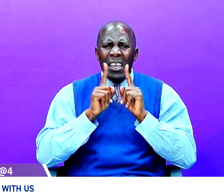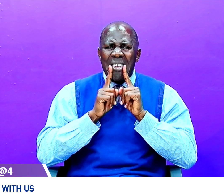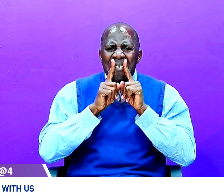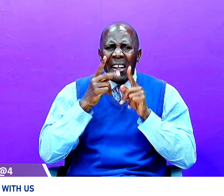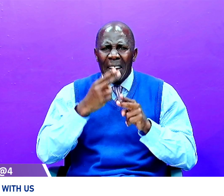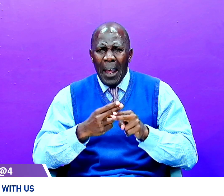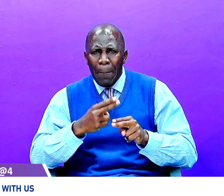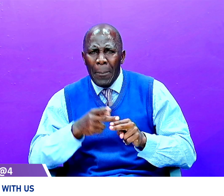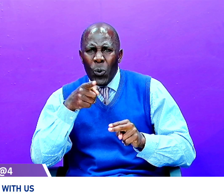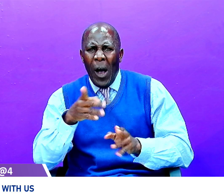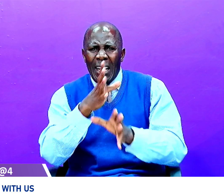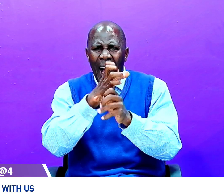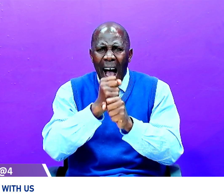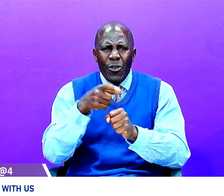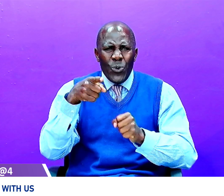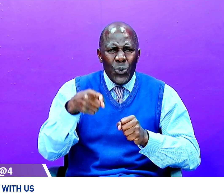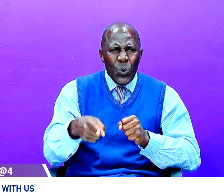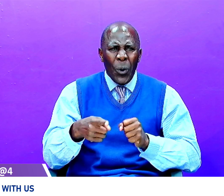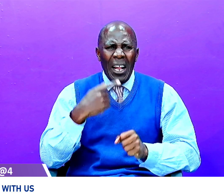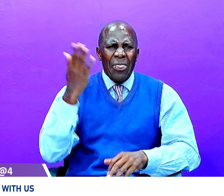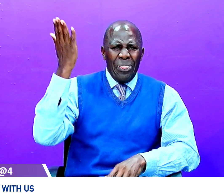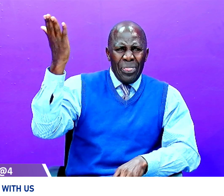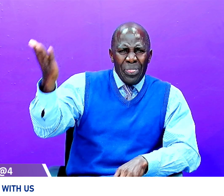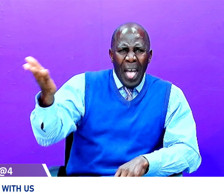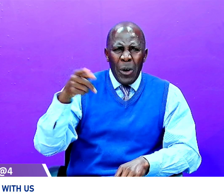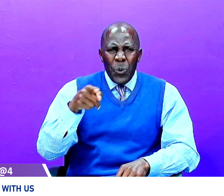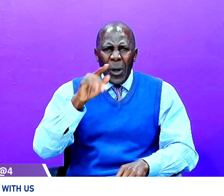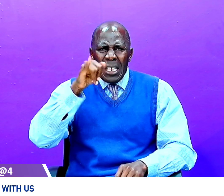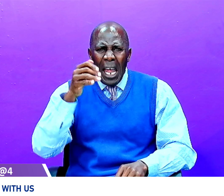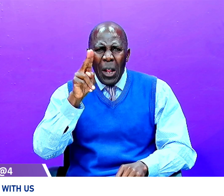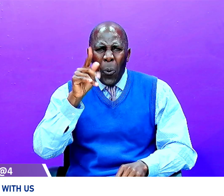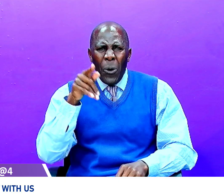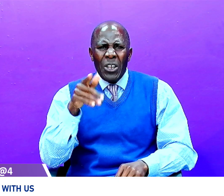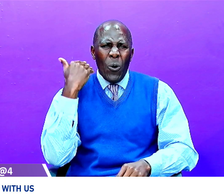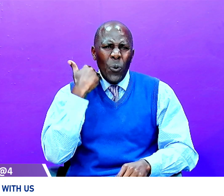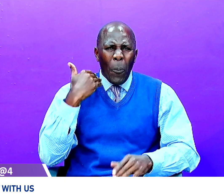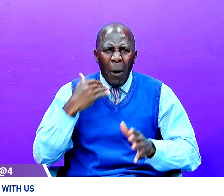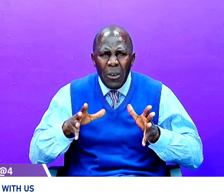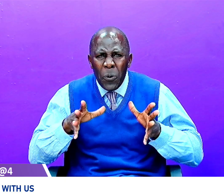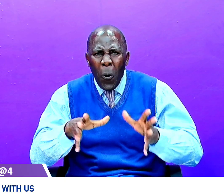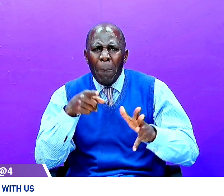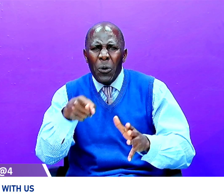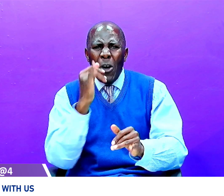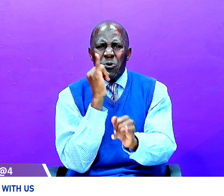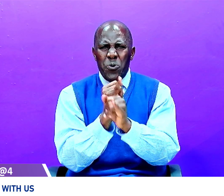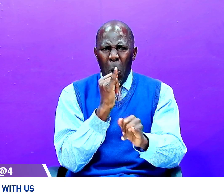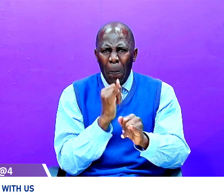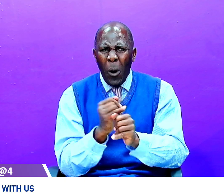Cabinet Secretary Kipchumba Murkomen assertion that there is no Jabal